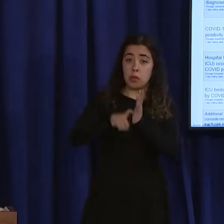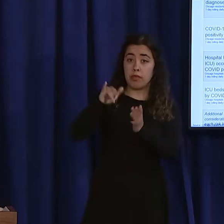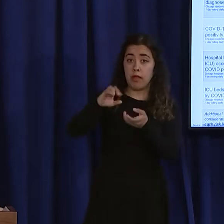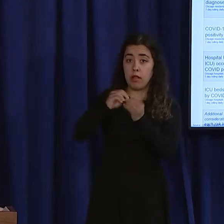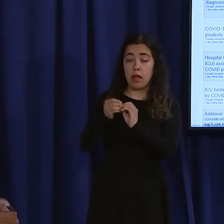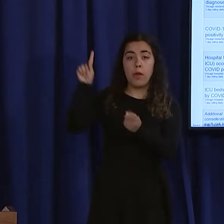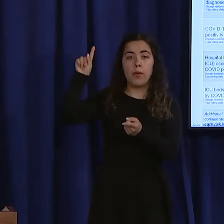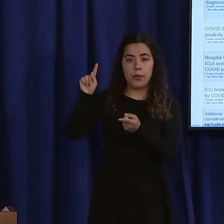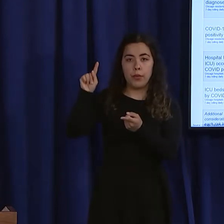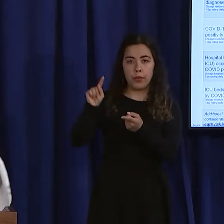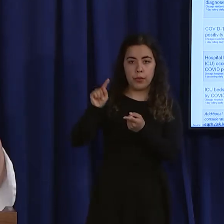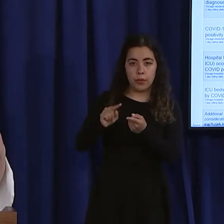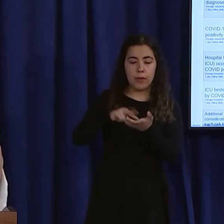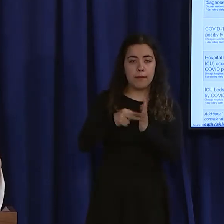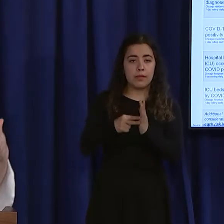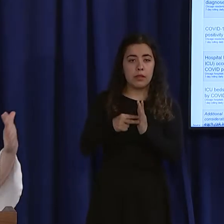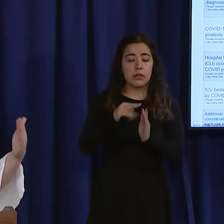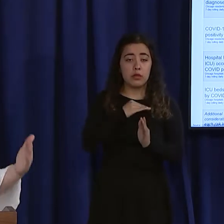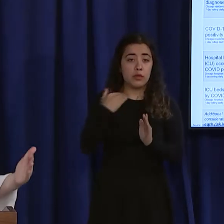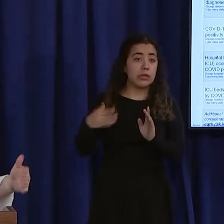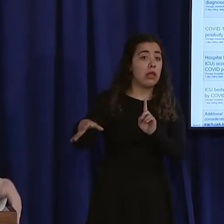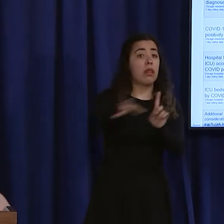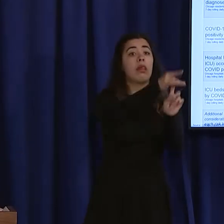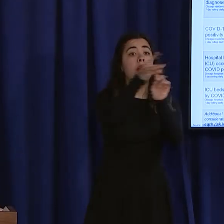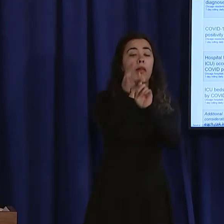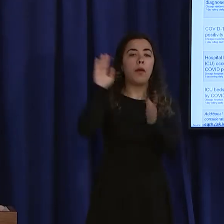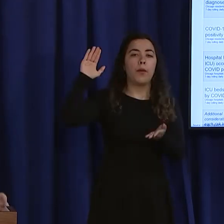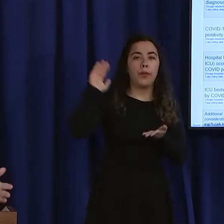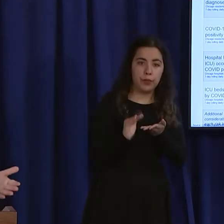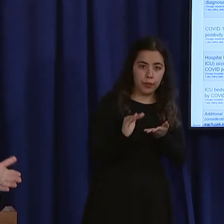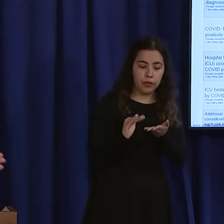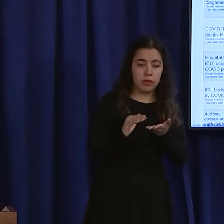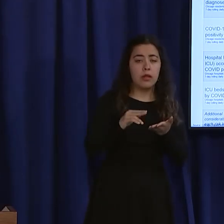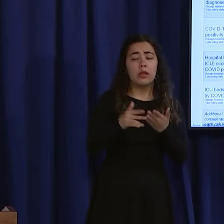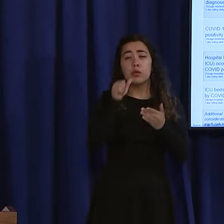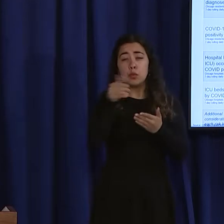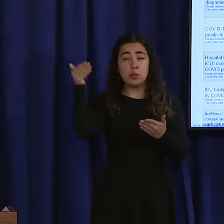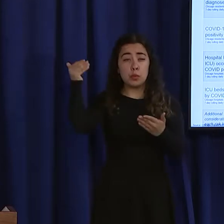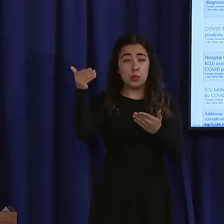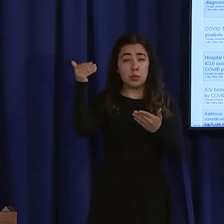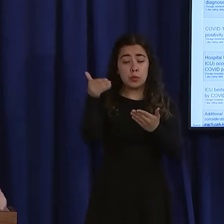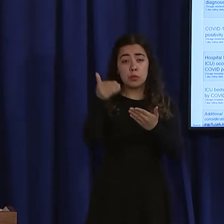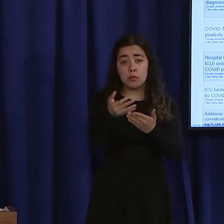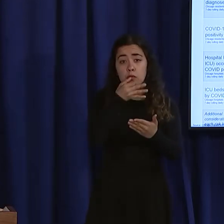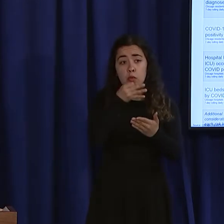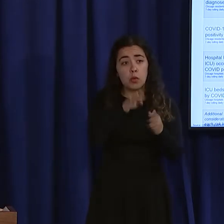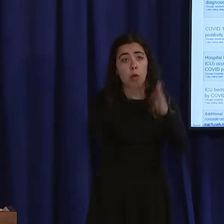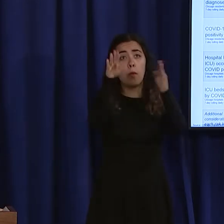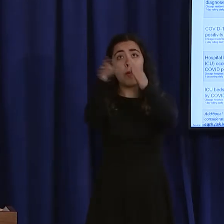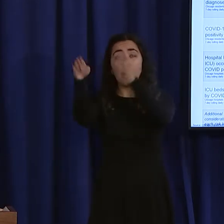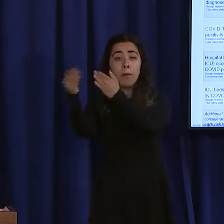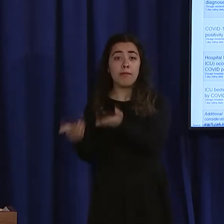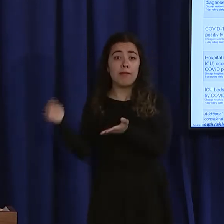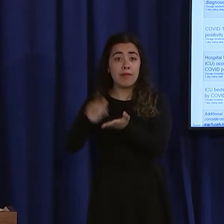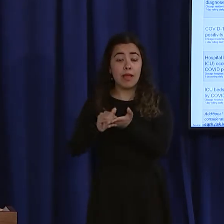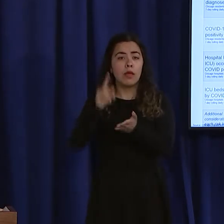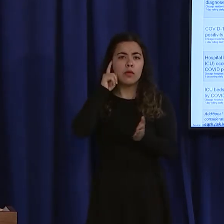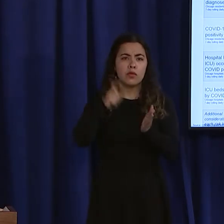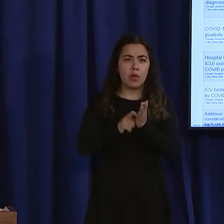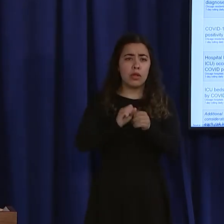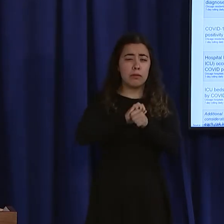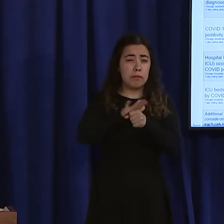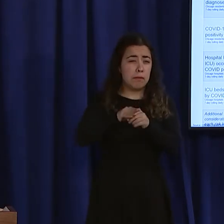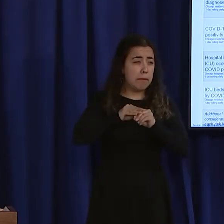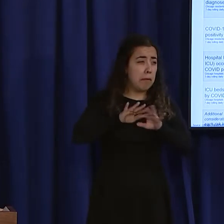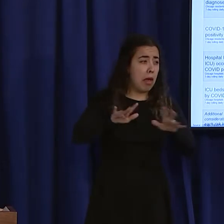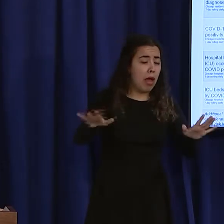toward lower risk. So even as we've made these movements toward reopening, we've continued to see improvement in our outbreak, and that's